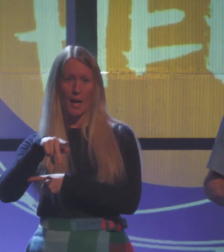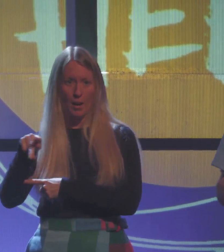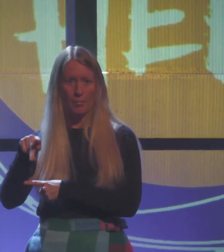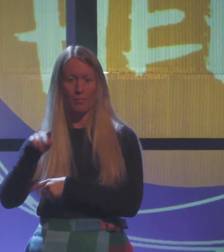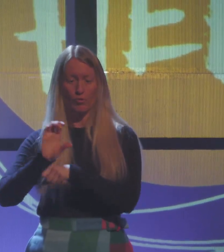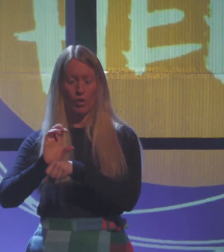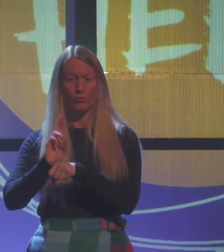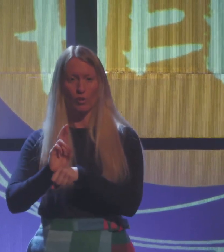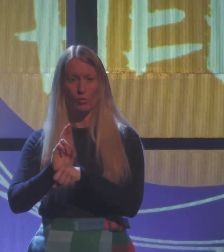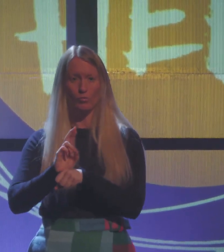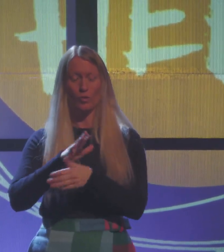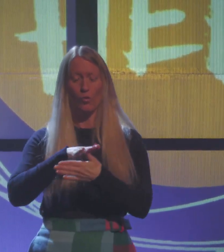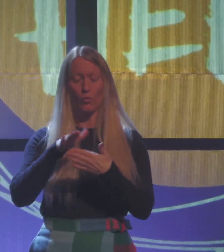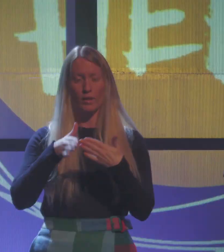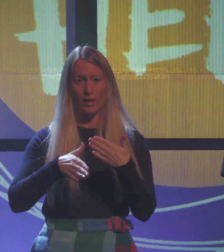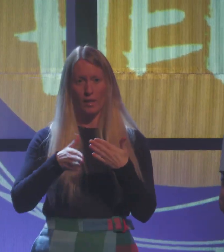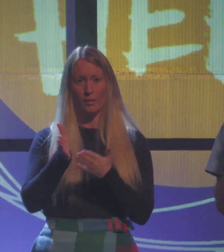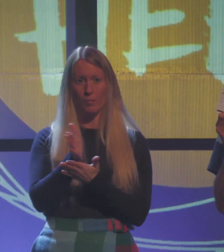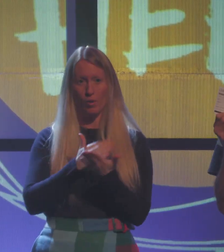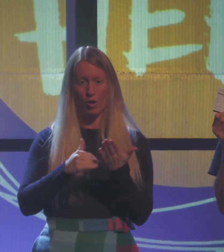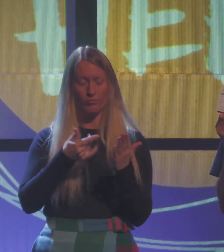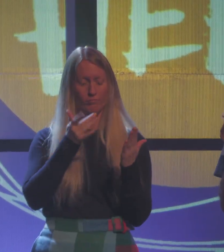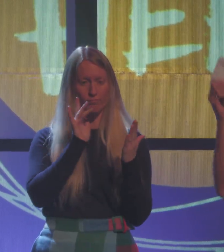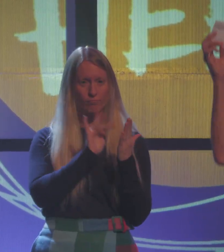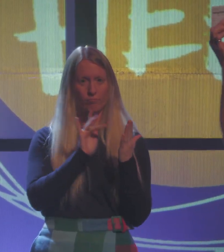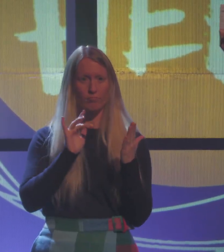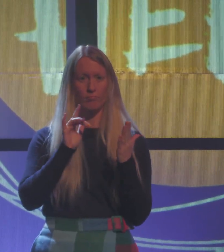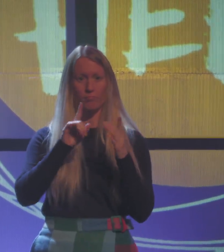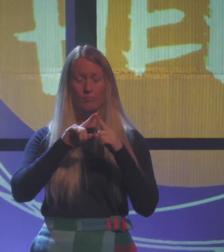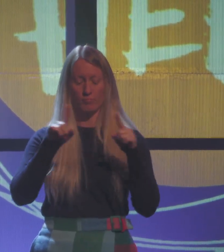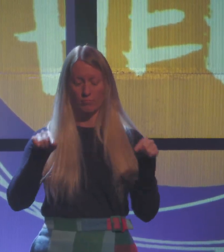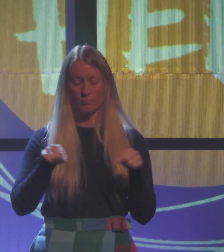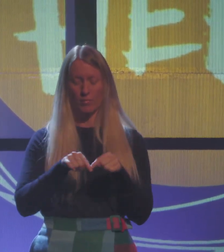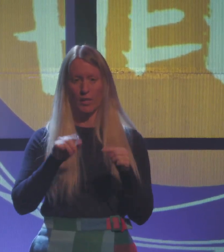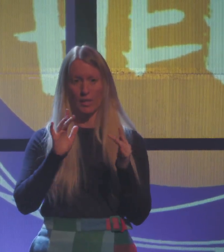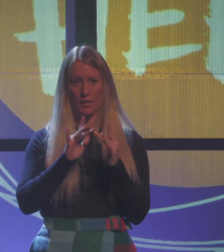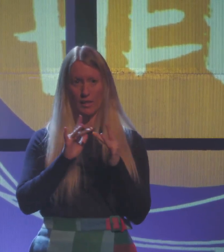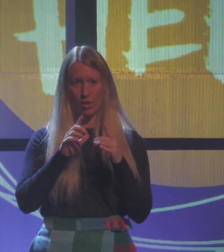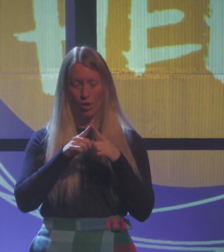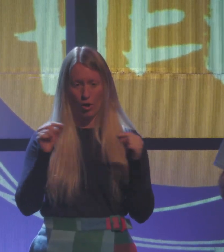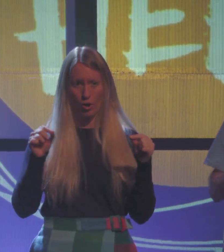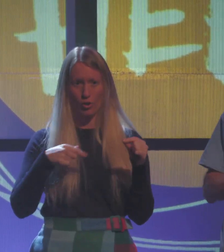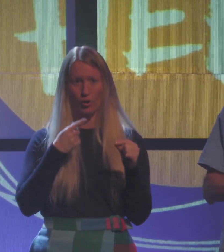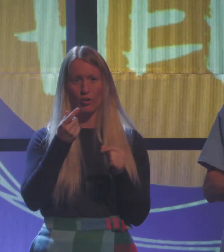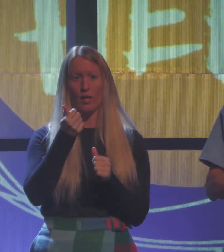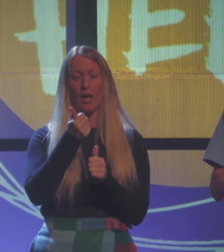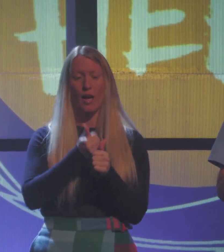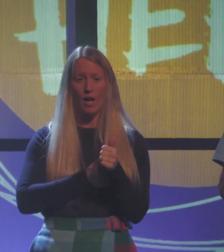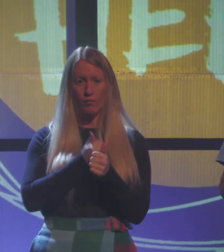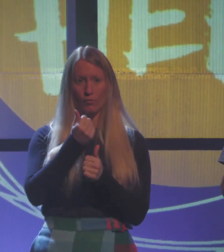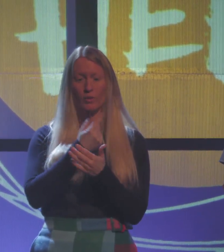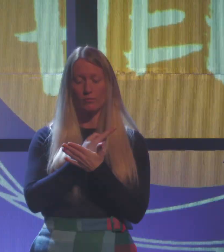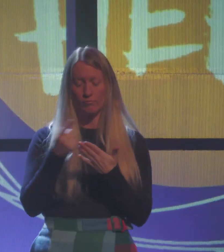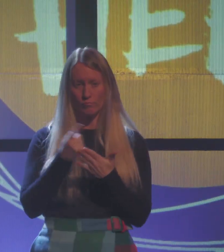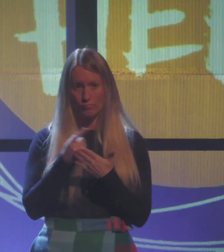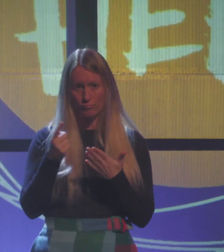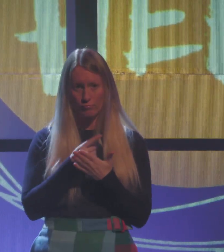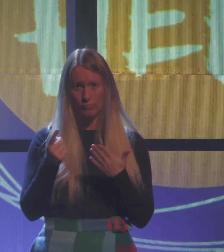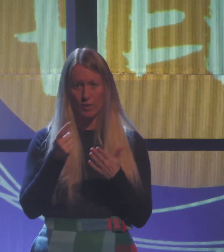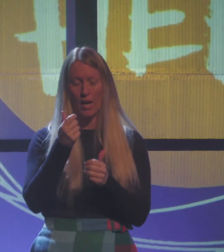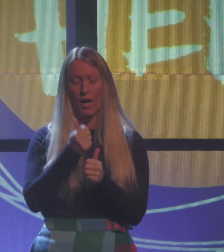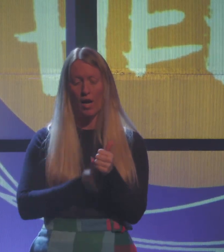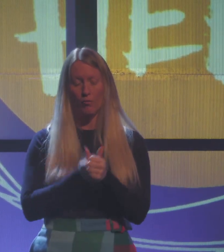weekend section. The Connect card is for everyone to fill out every week. I've already started to fill out mine. If you're a regular